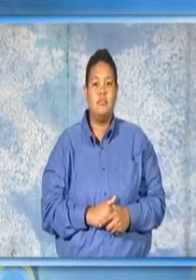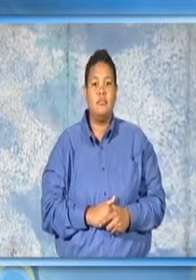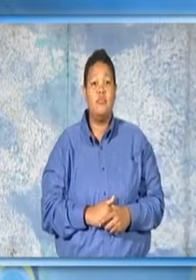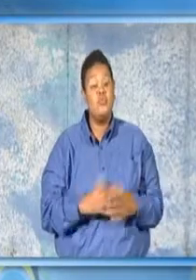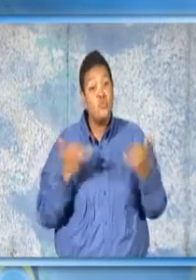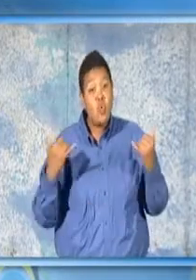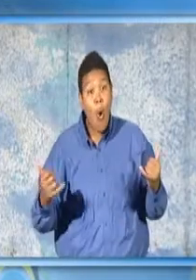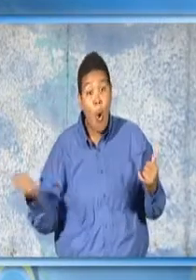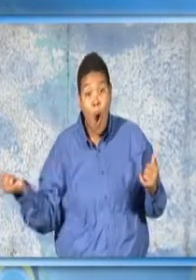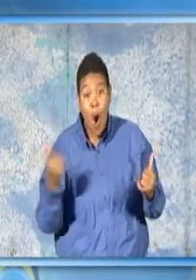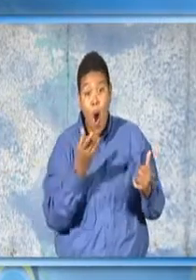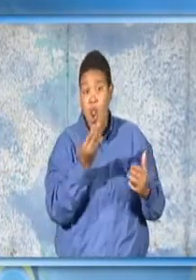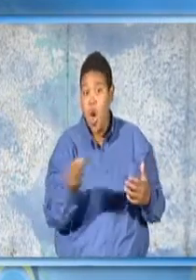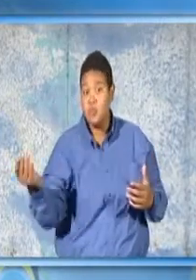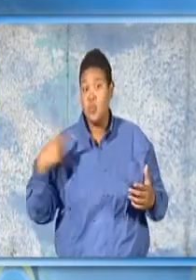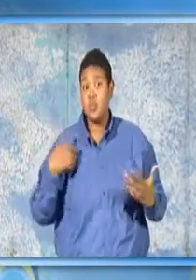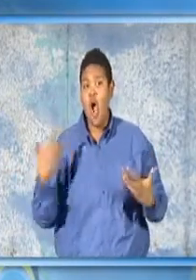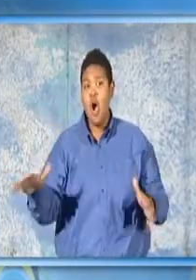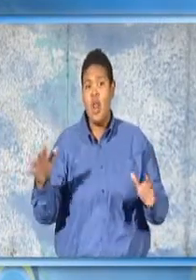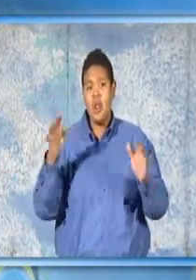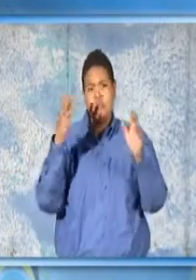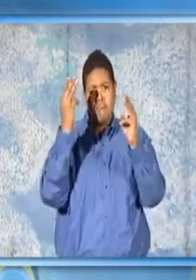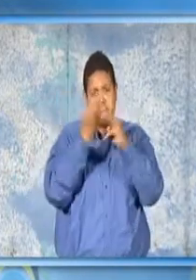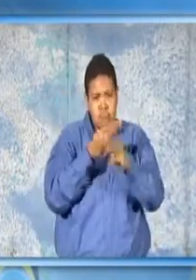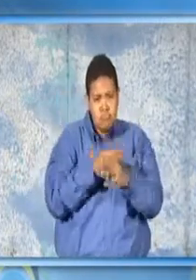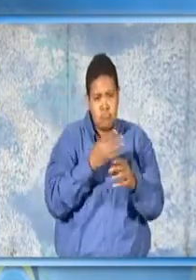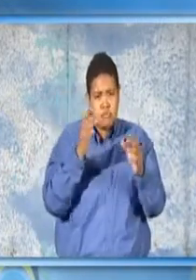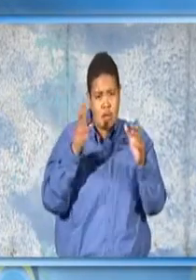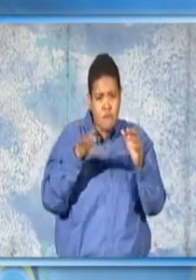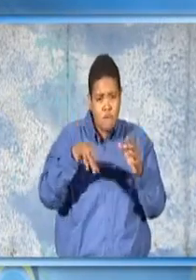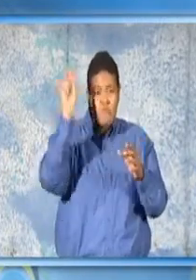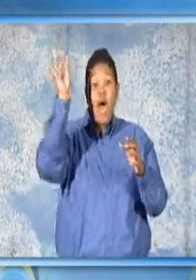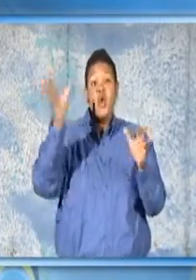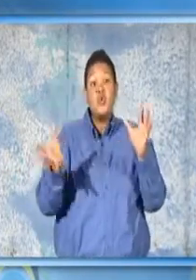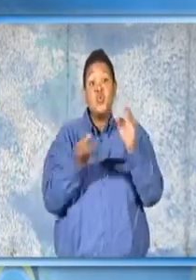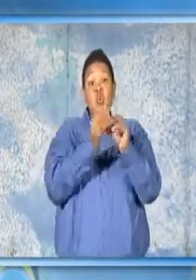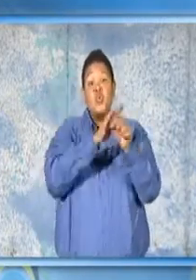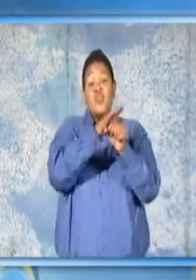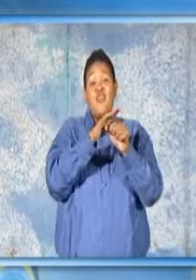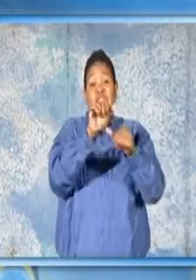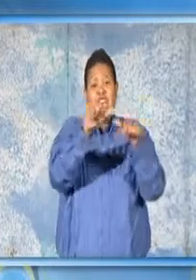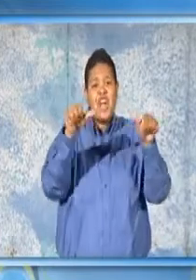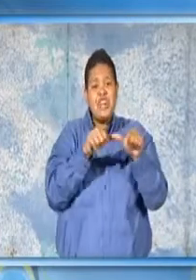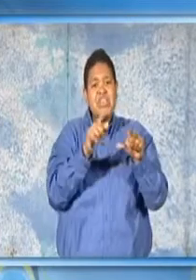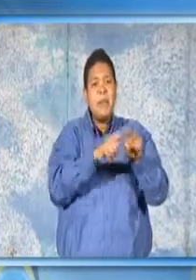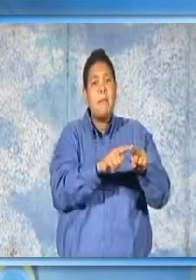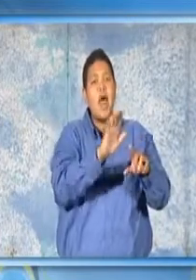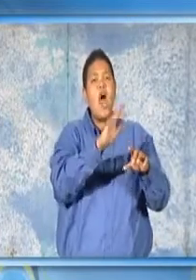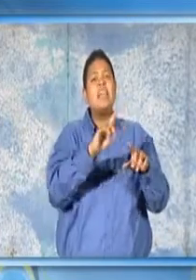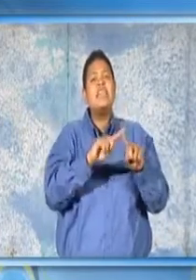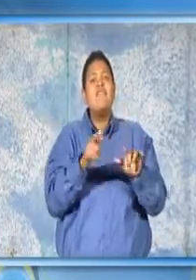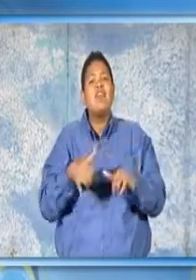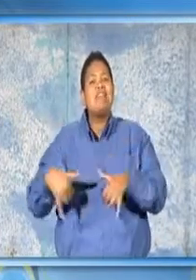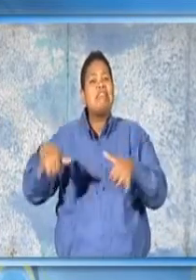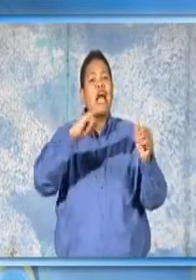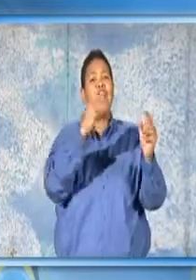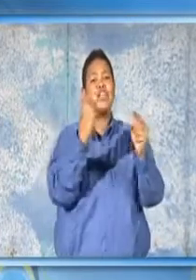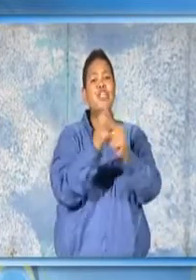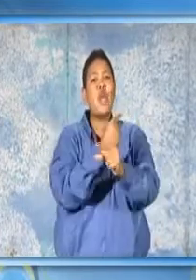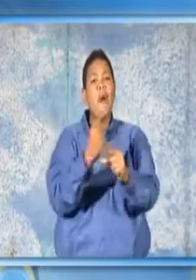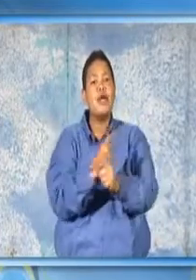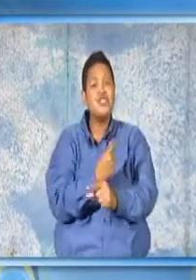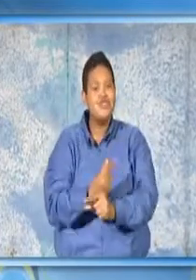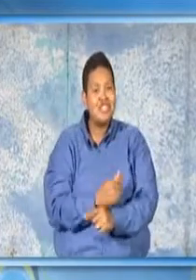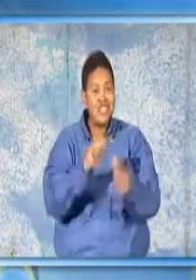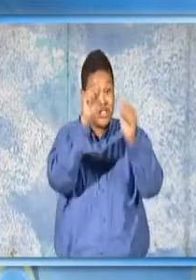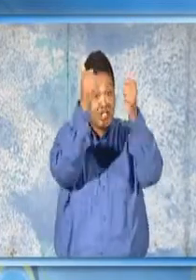Now all of the objects for which we have calculated total surface area have been based on standard geometric shapes, for